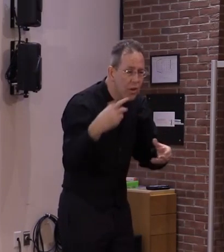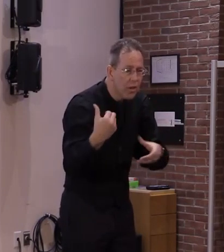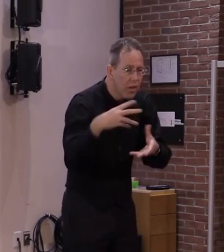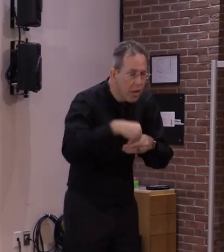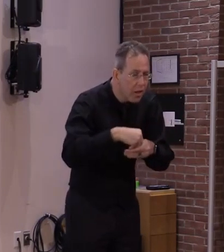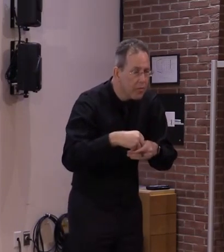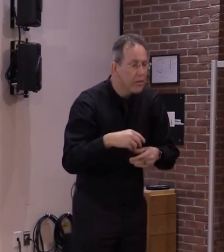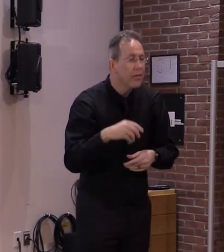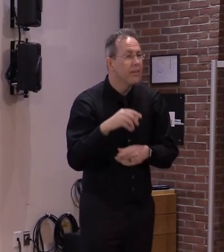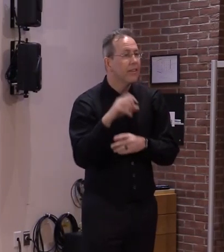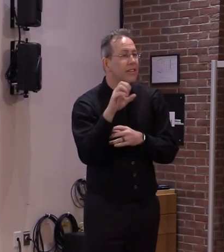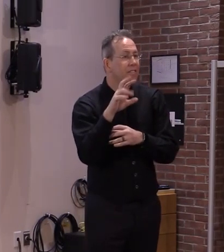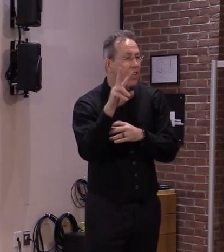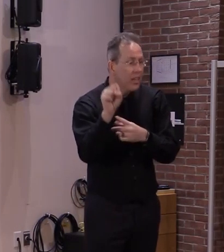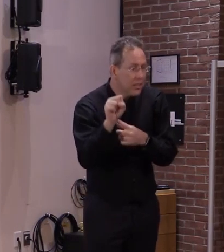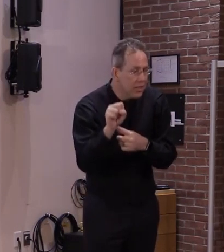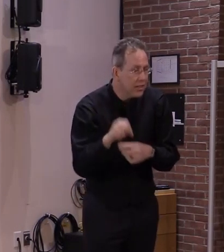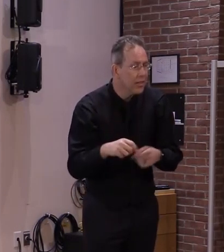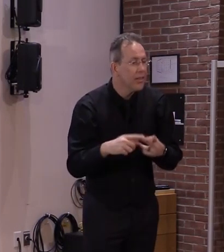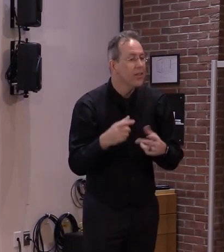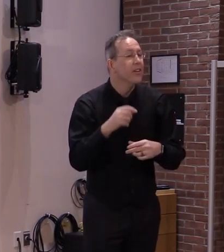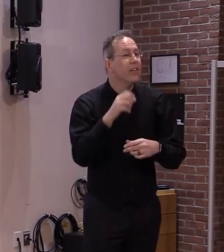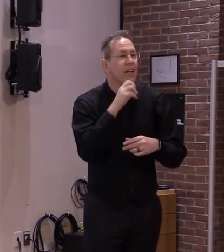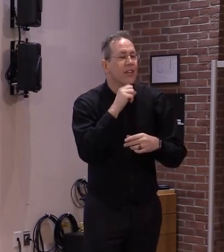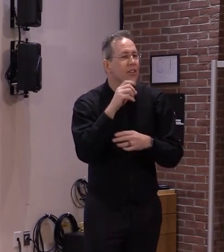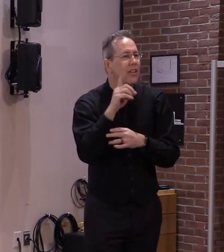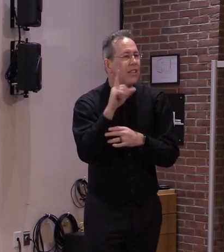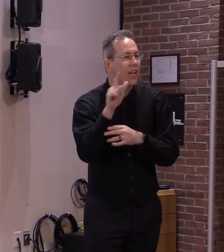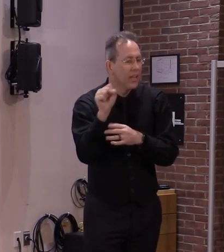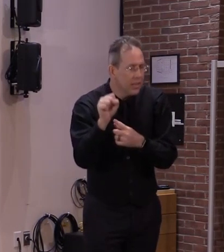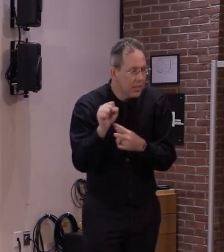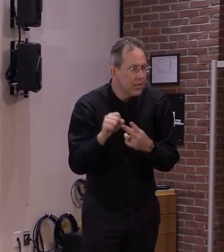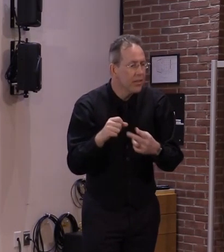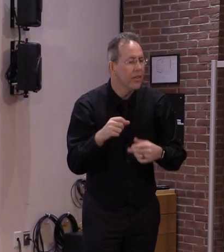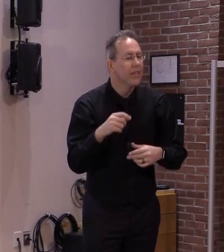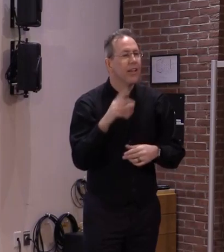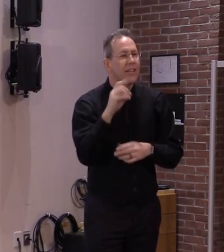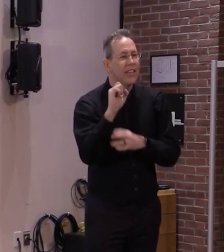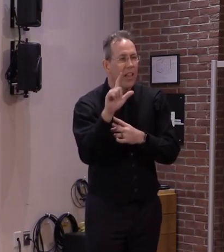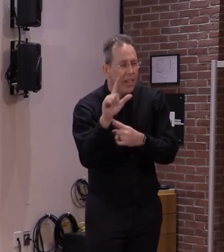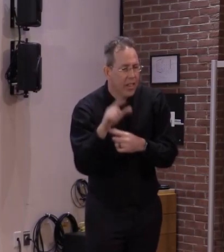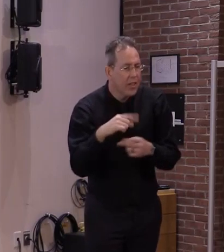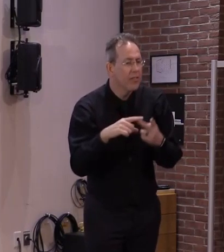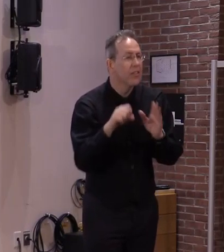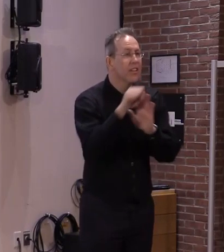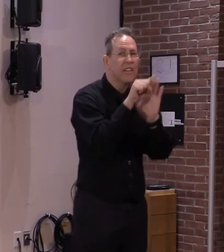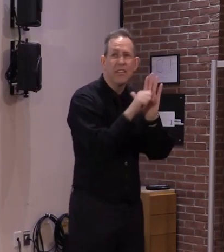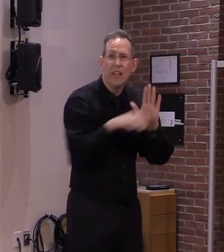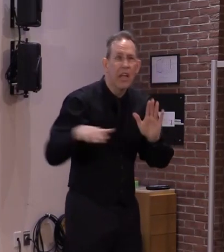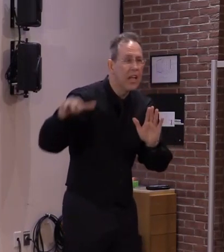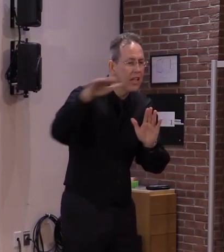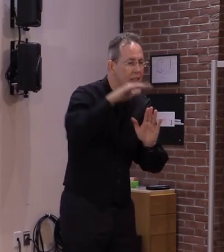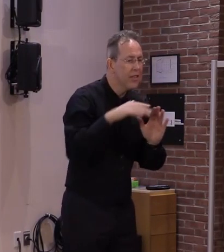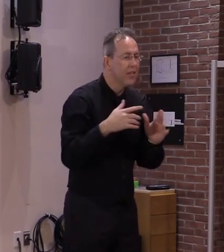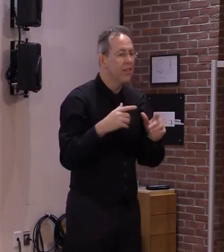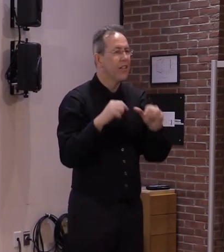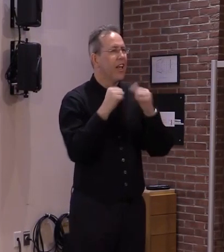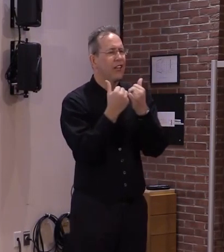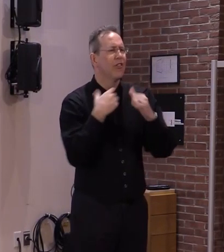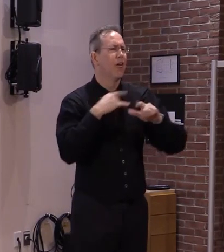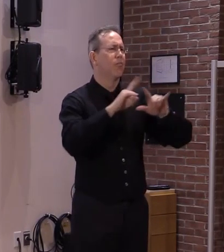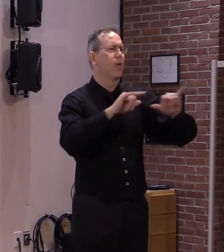aging, state and local officials, multiple state departments and agencies, and all Vermonters. I just want to